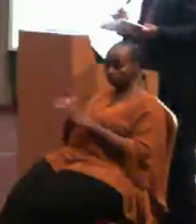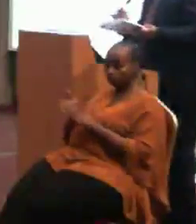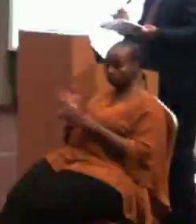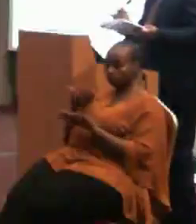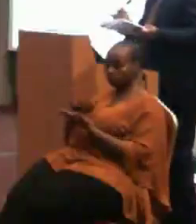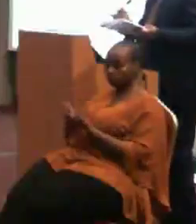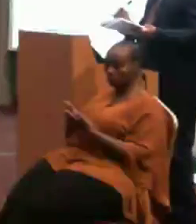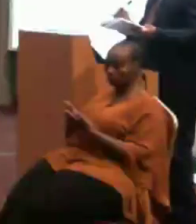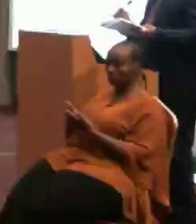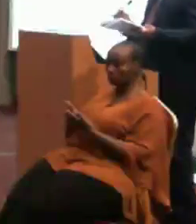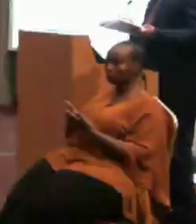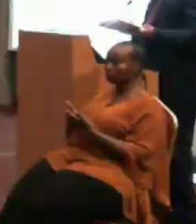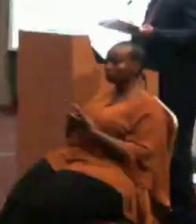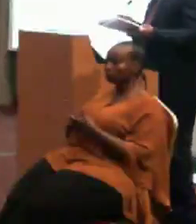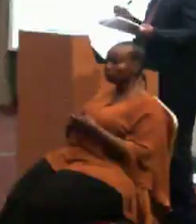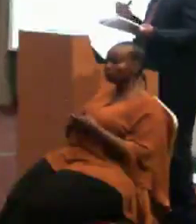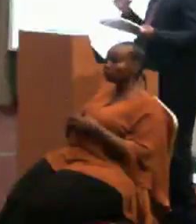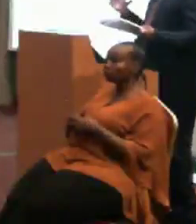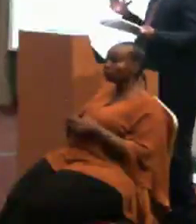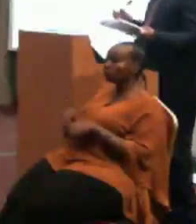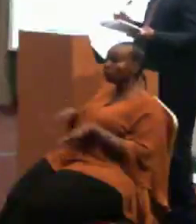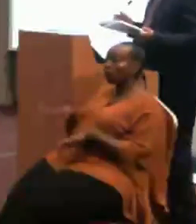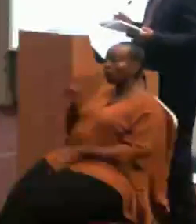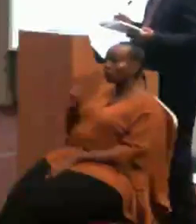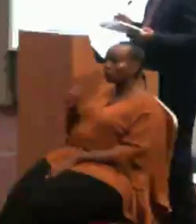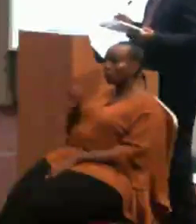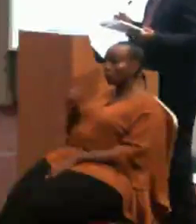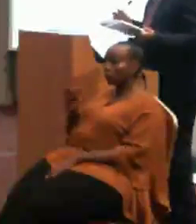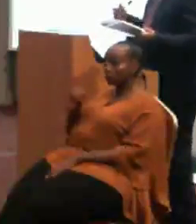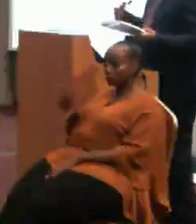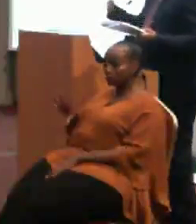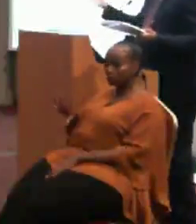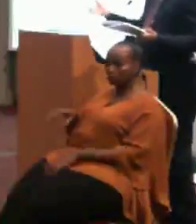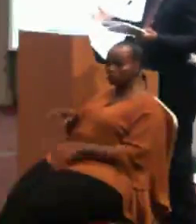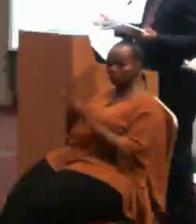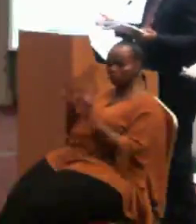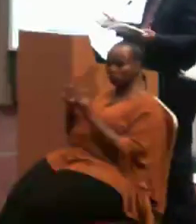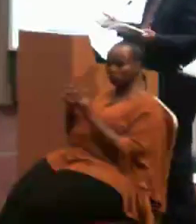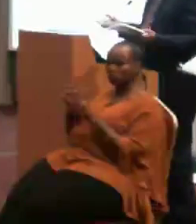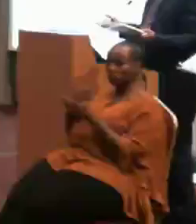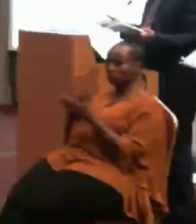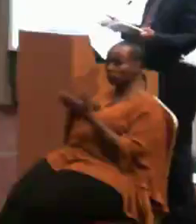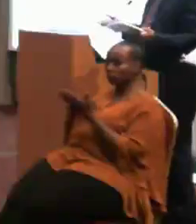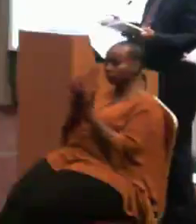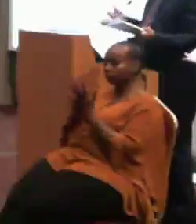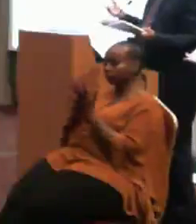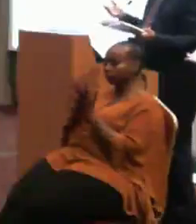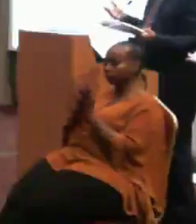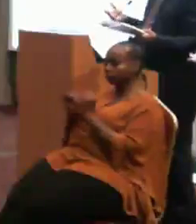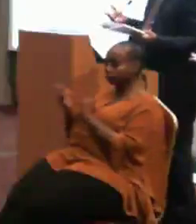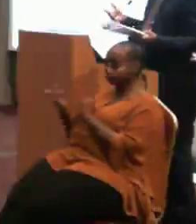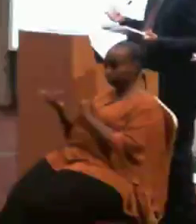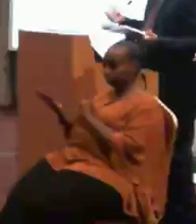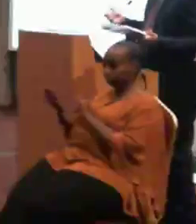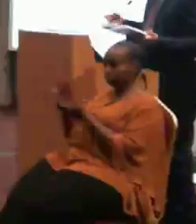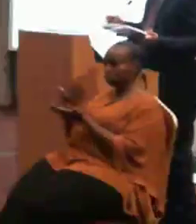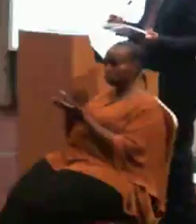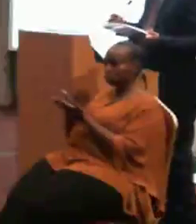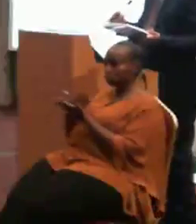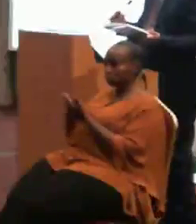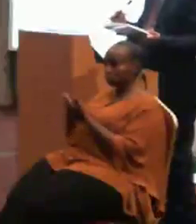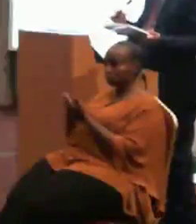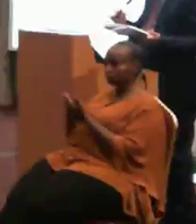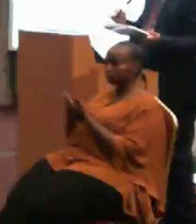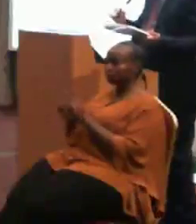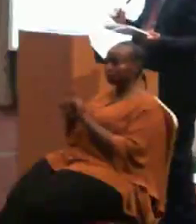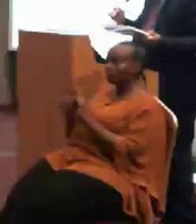Chairperson, the detail on Soweto and others will come back in writing or present in the next hearings. But the one point I just want to clarify